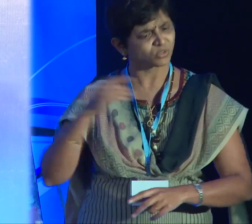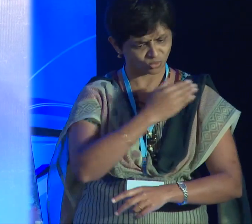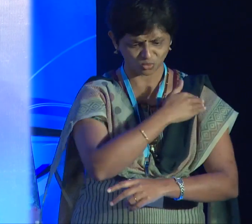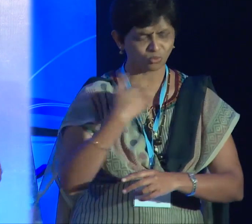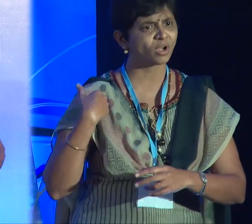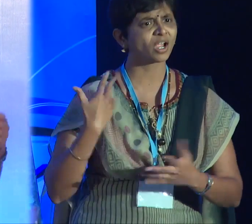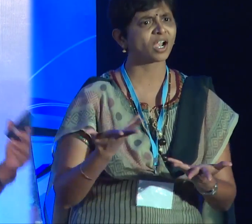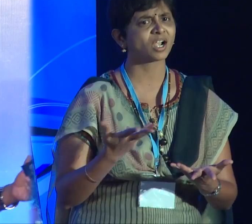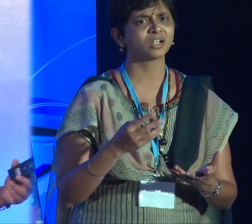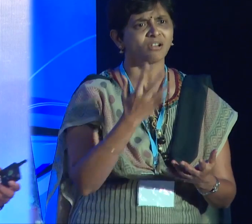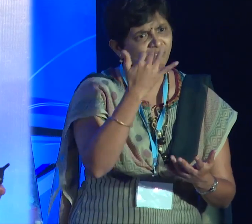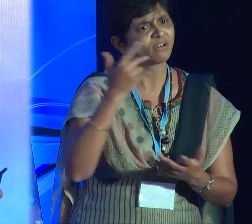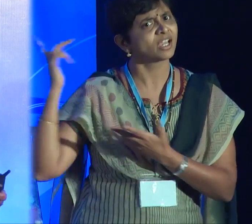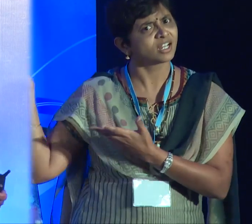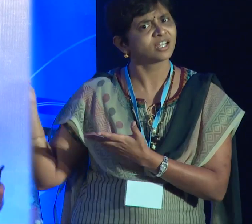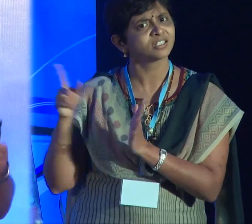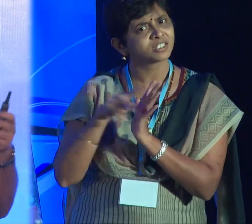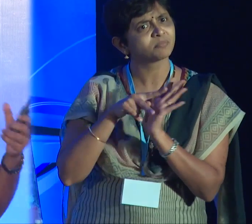is it not